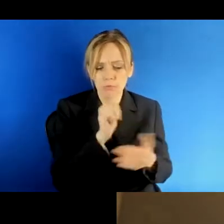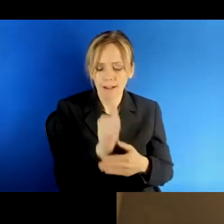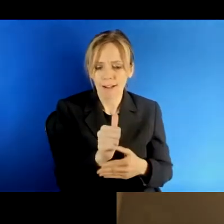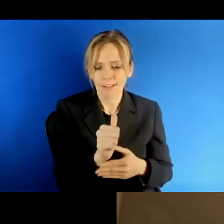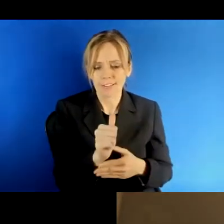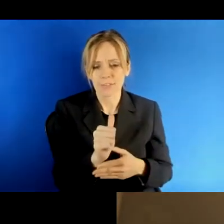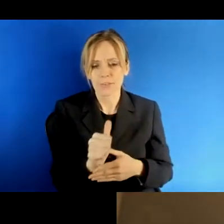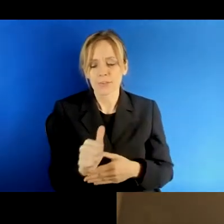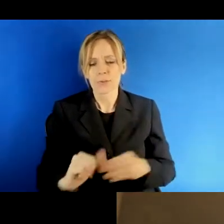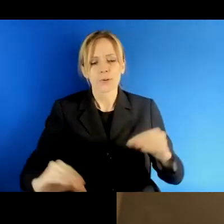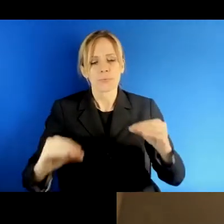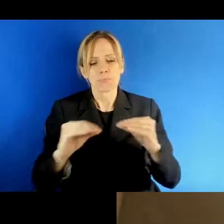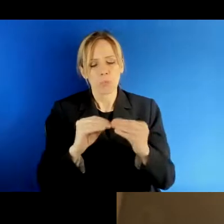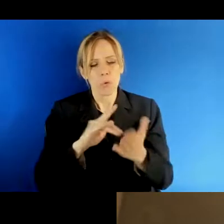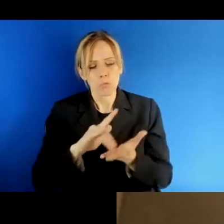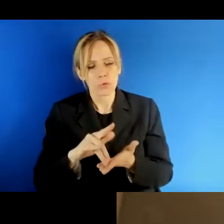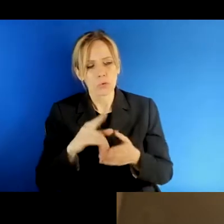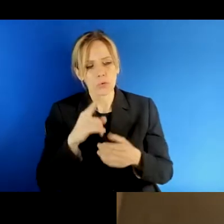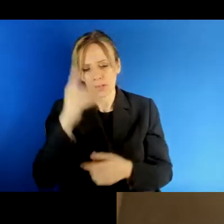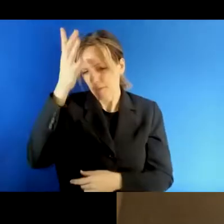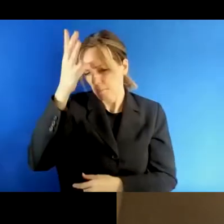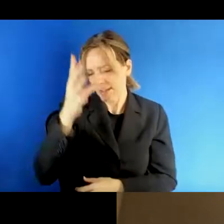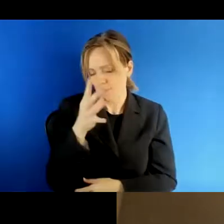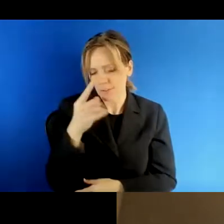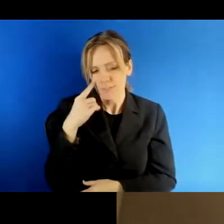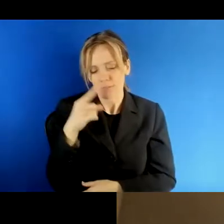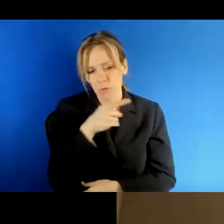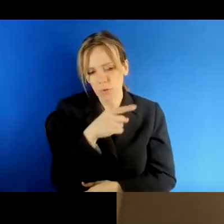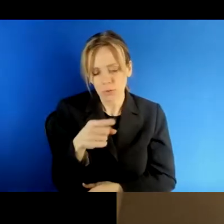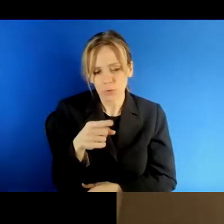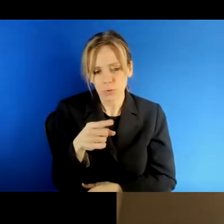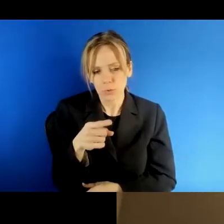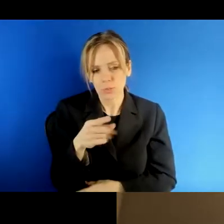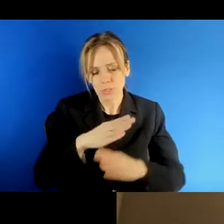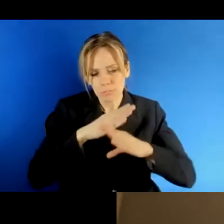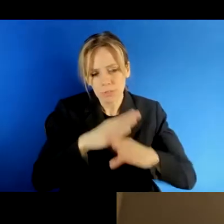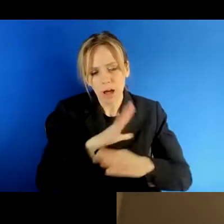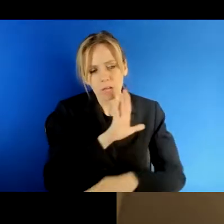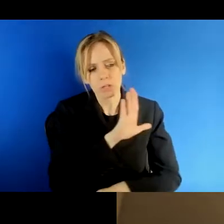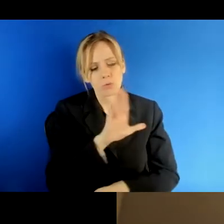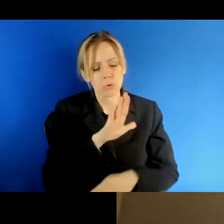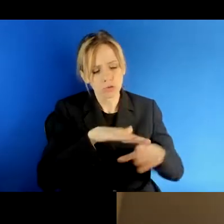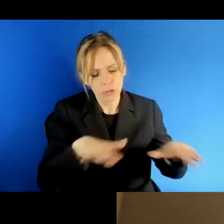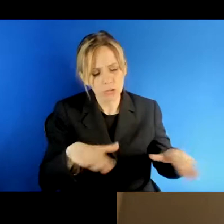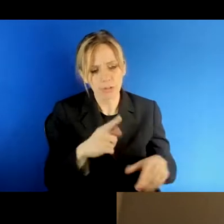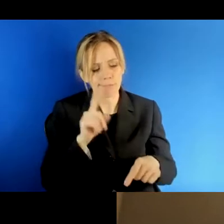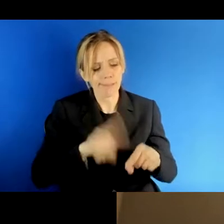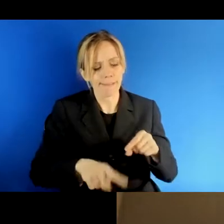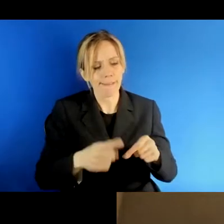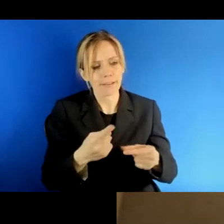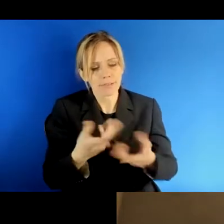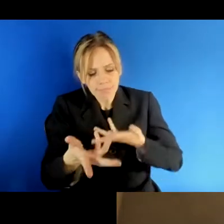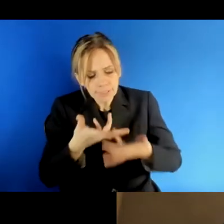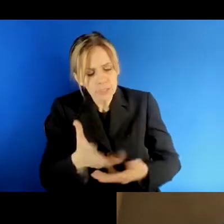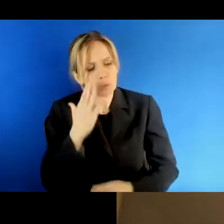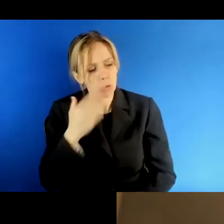ability for your children to get to know me better. So